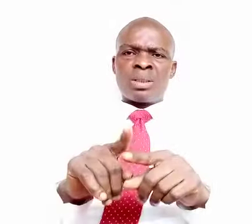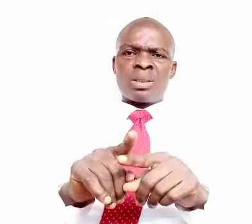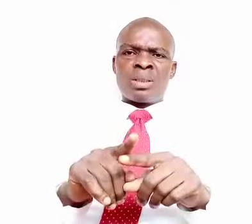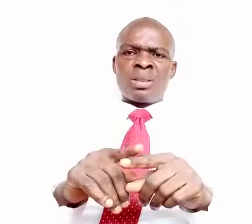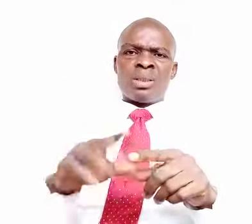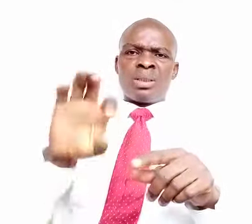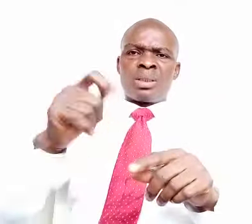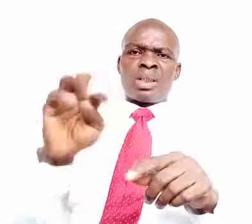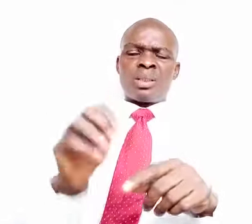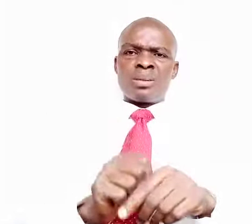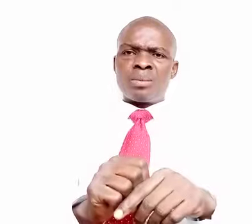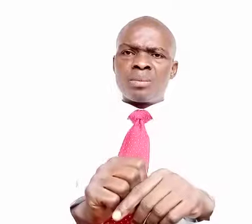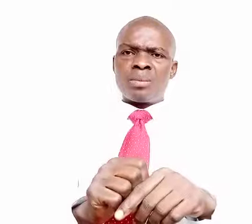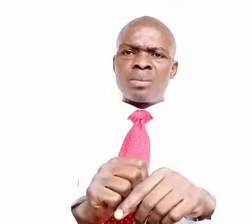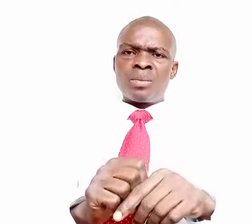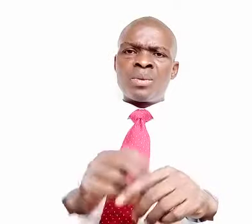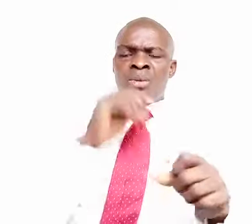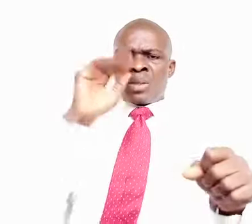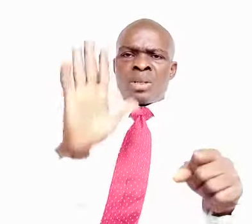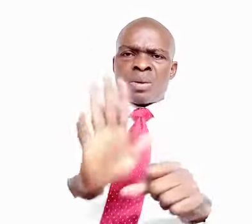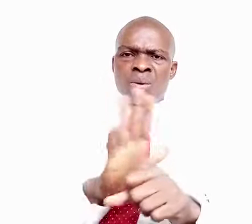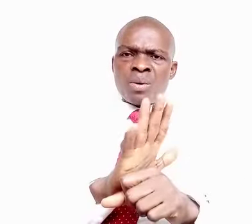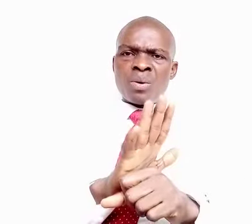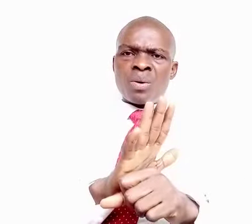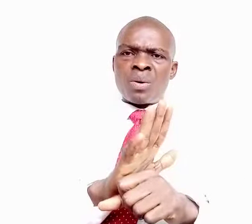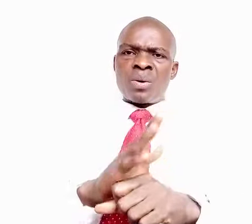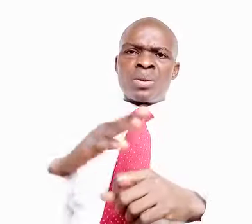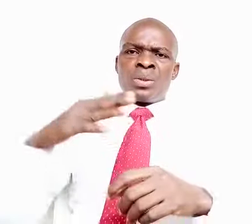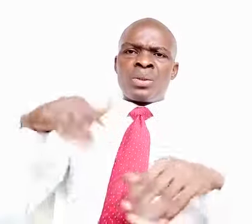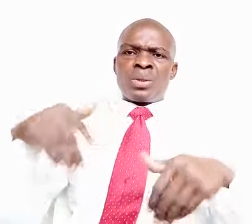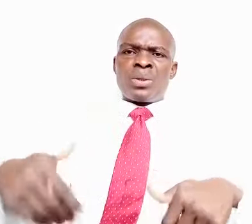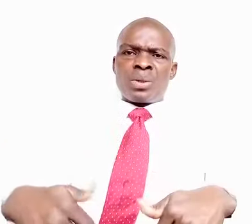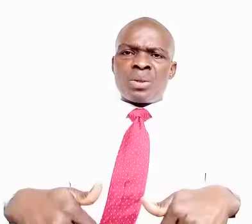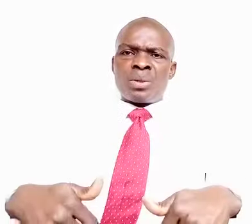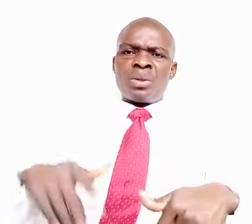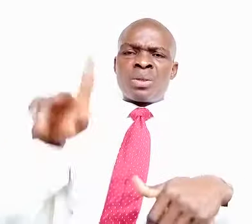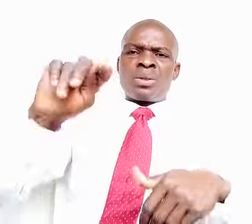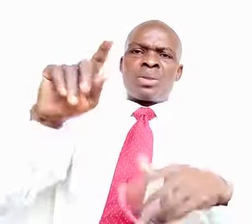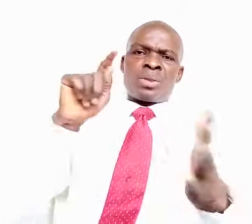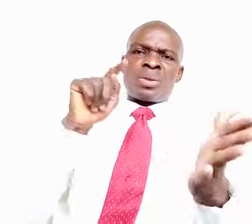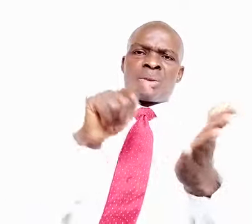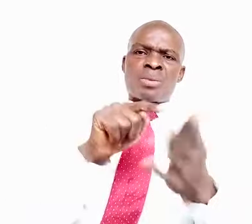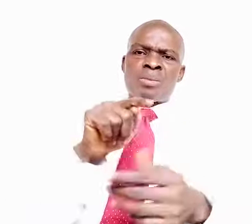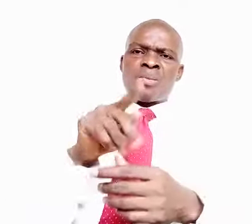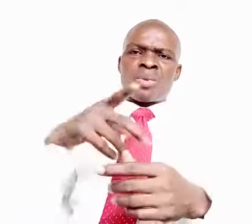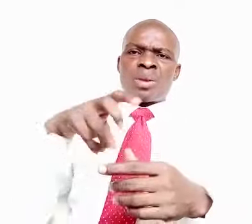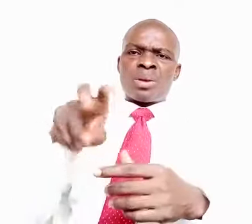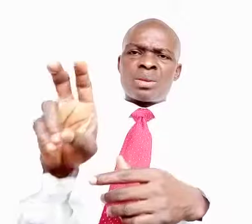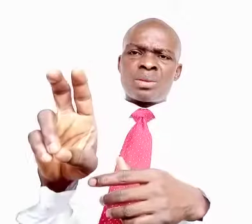southern, enough, young, touch, trouble,